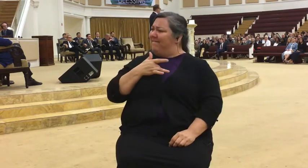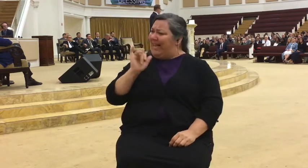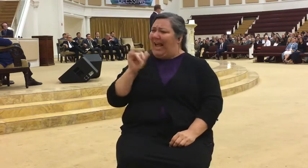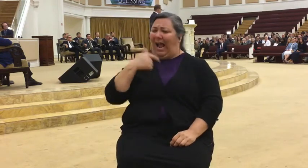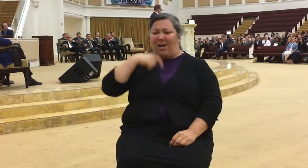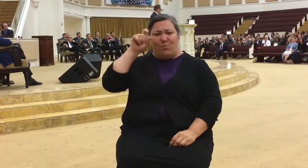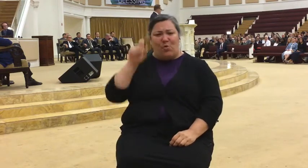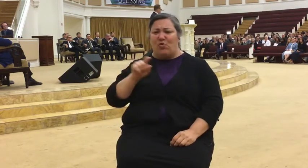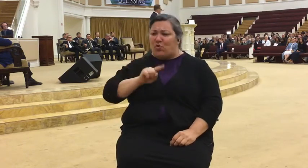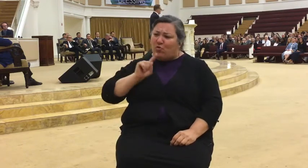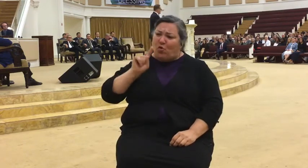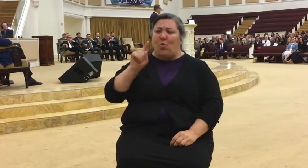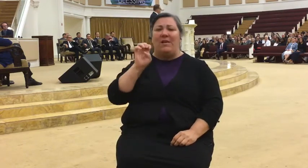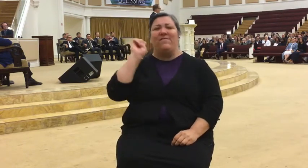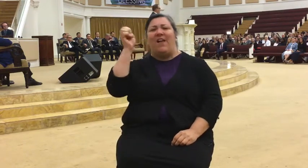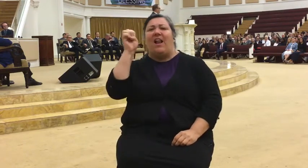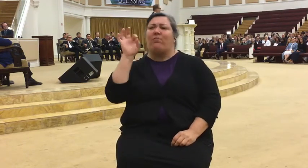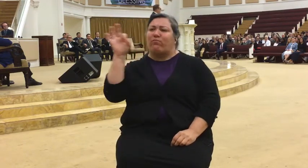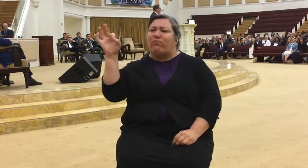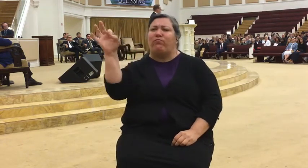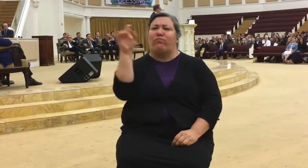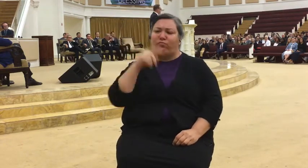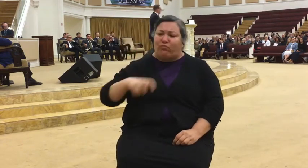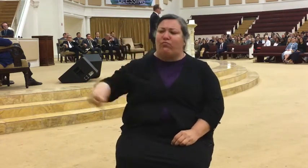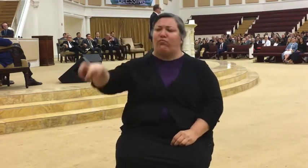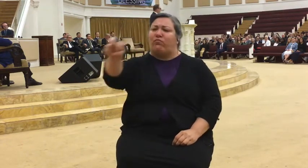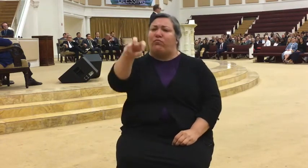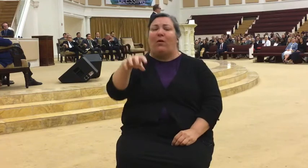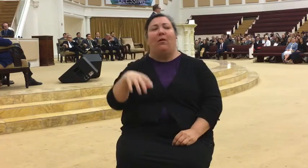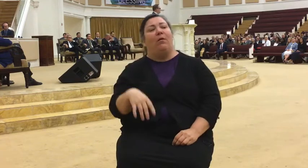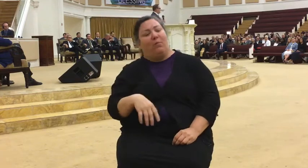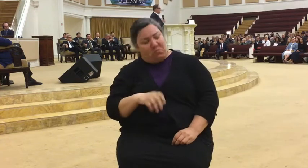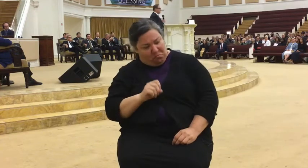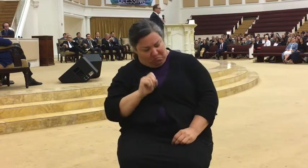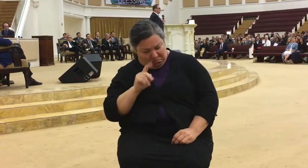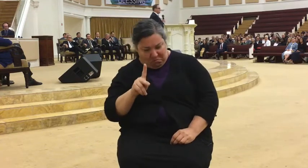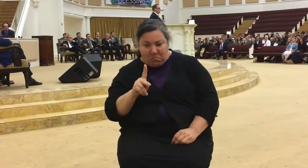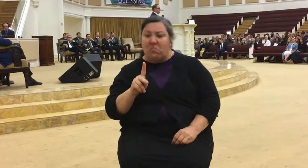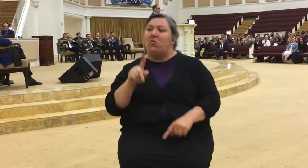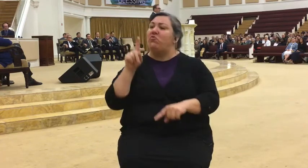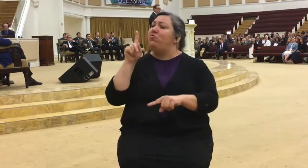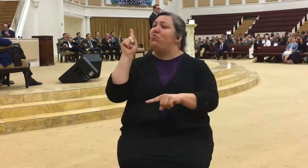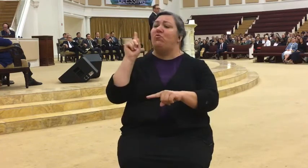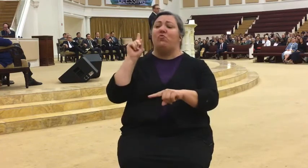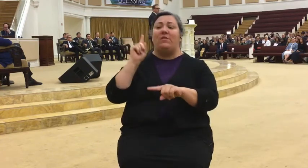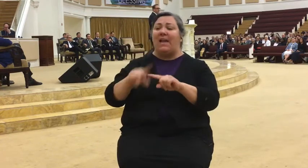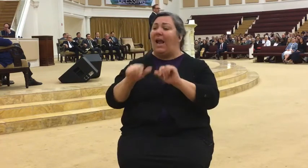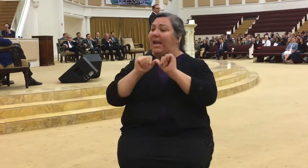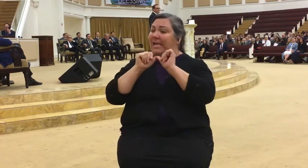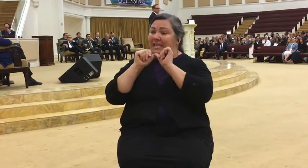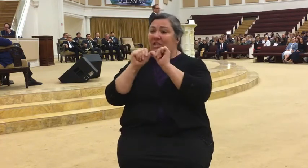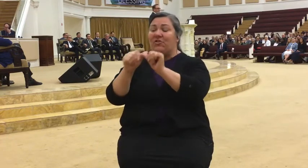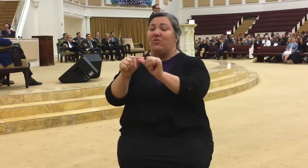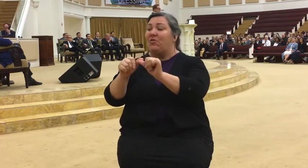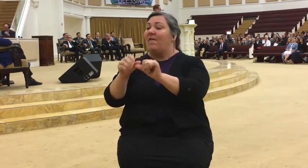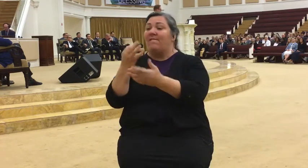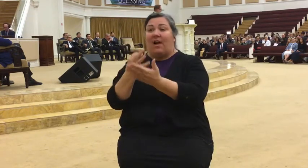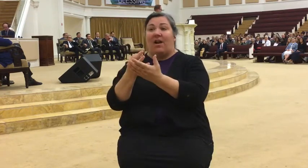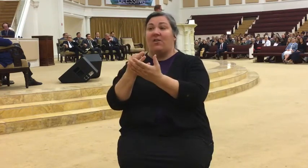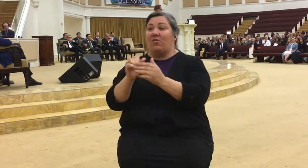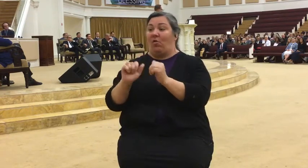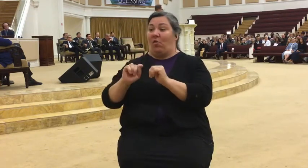to evangelize." And I said, "Well, you don't survive on the evangelistic field by feeling. There has to be an open